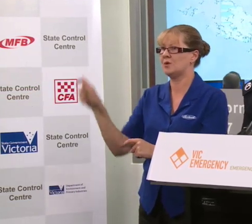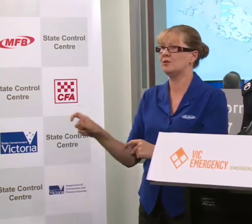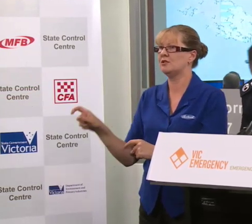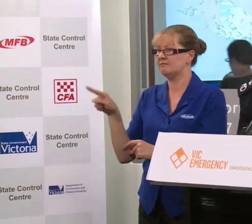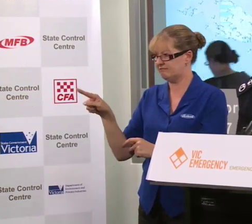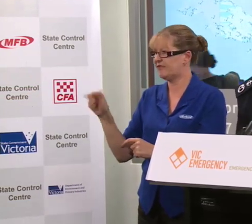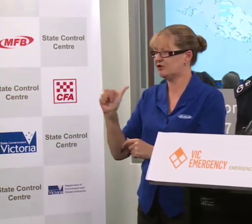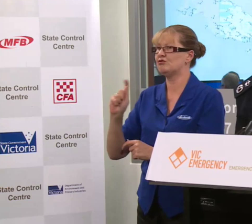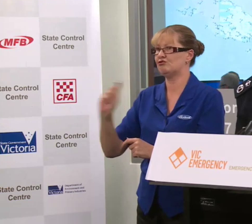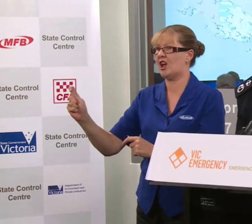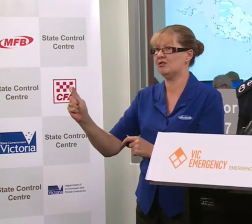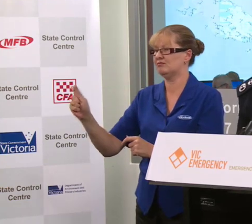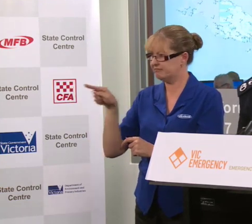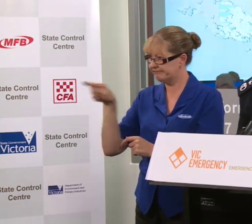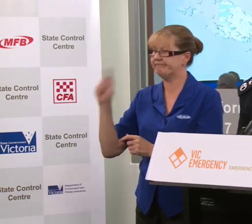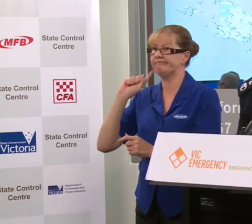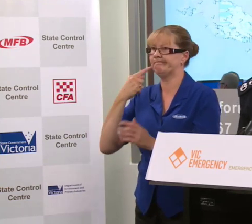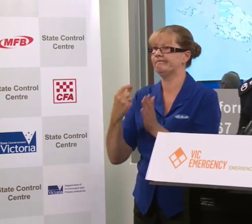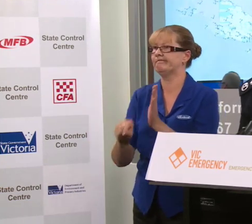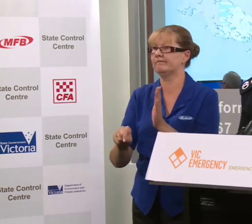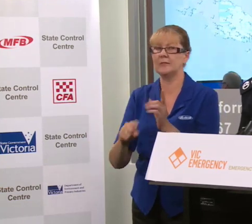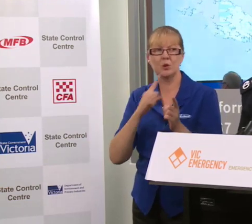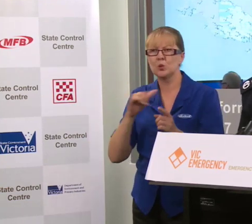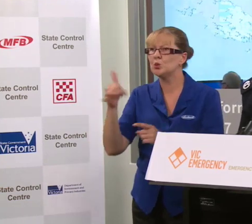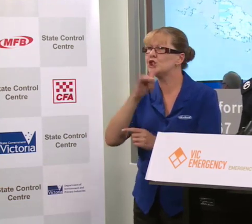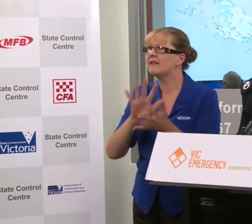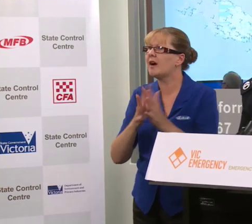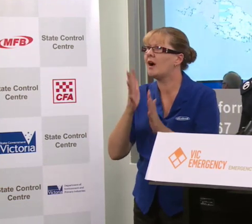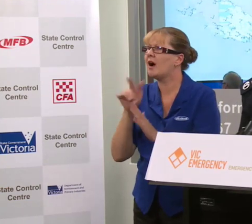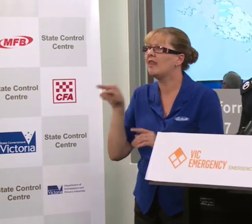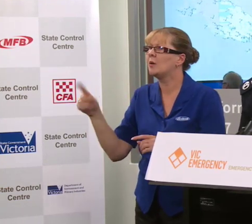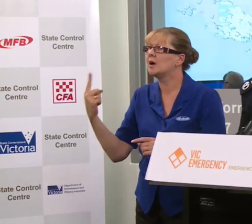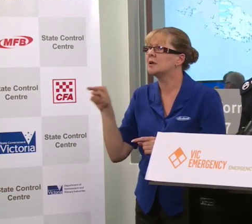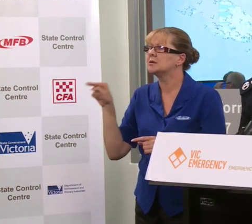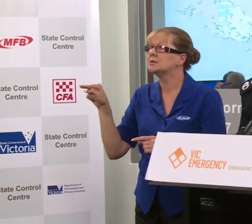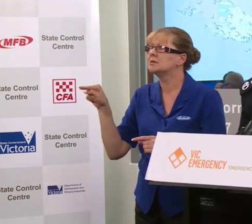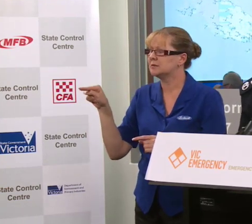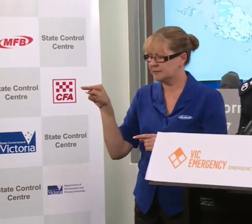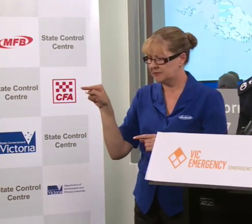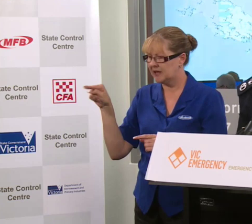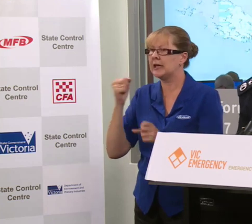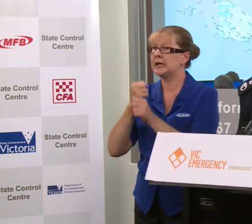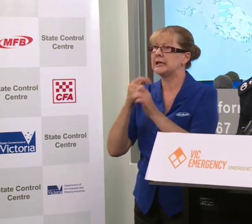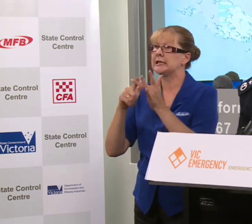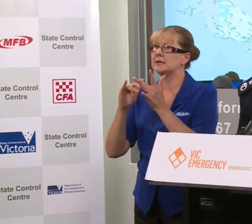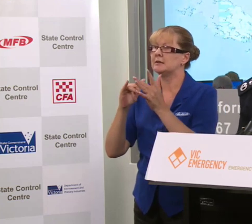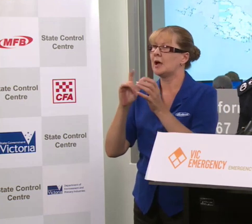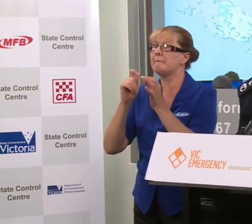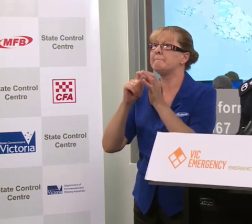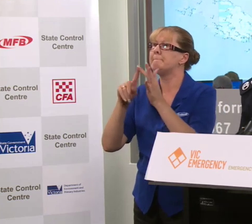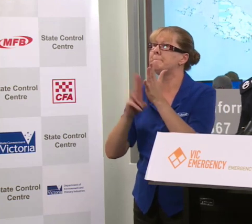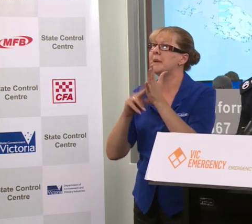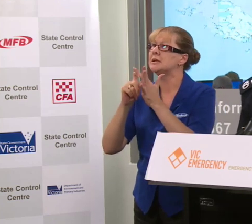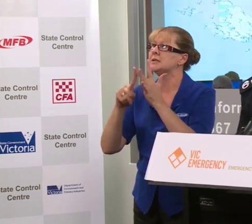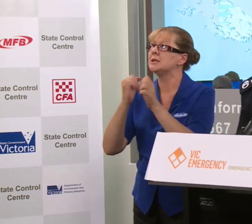we've charged one person. Which fire was that? That was the a Bendigo